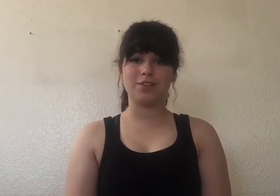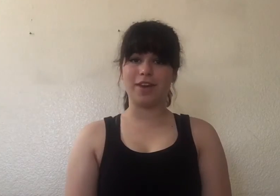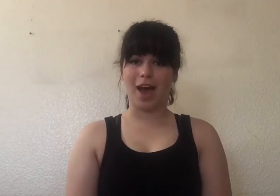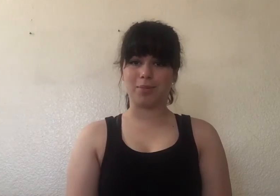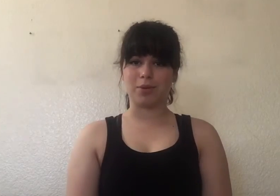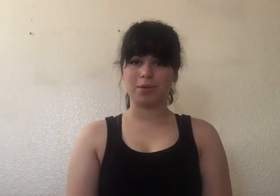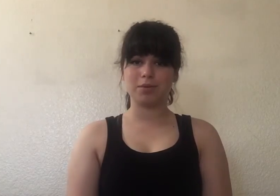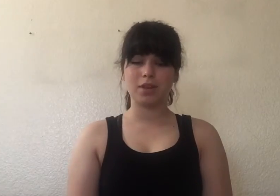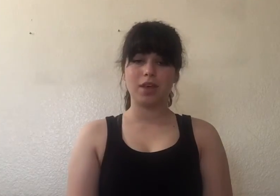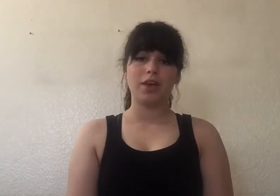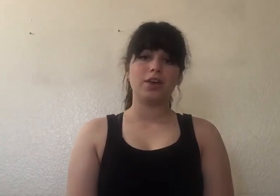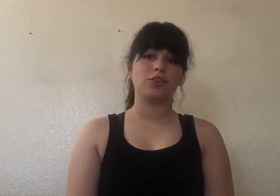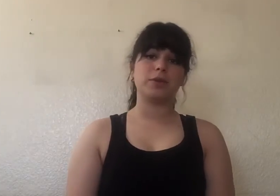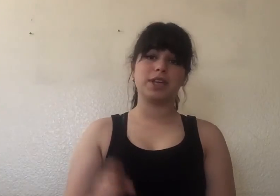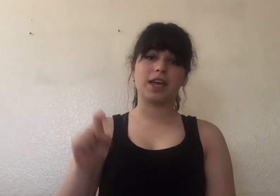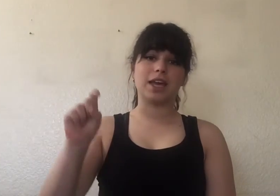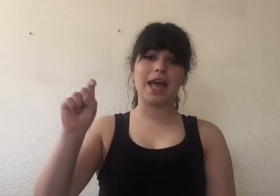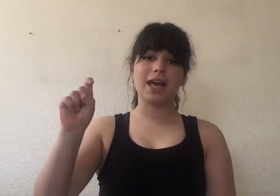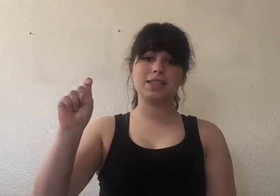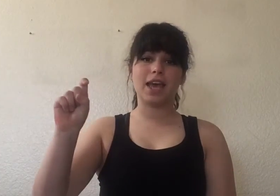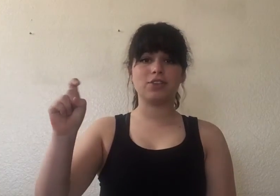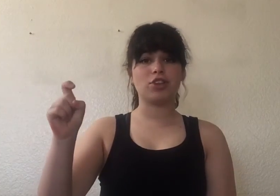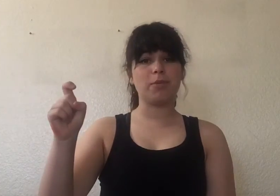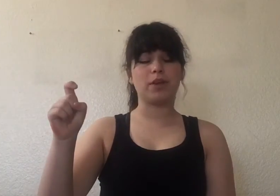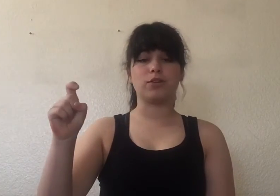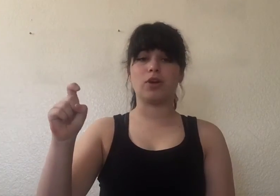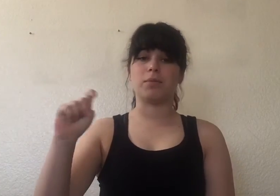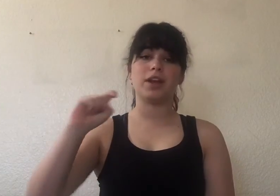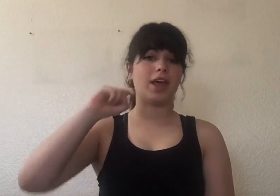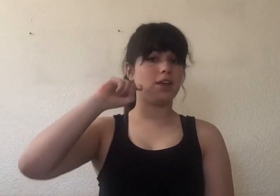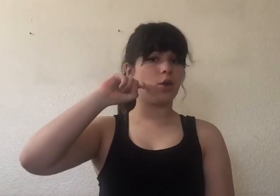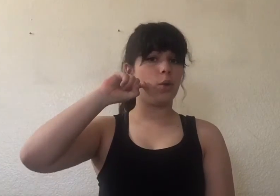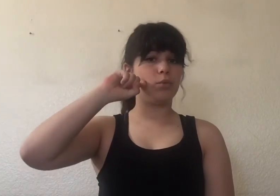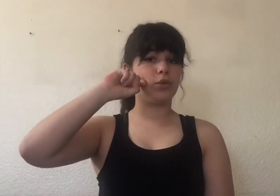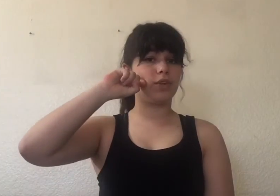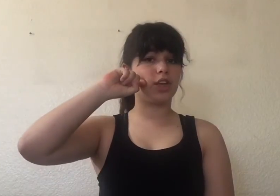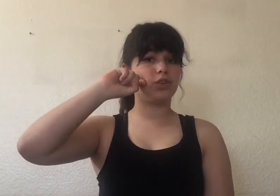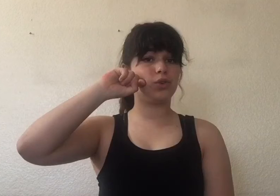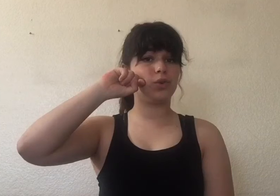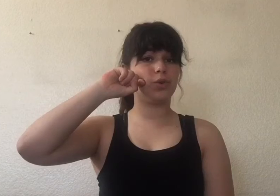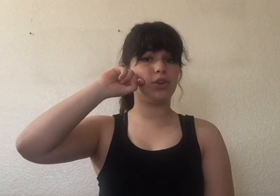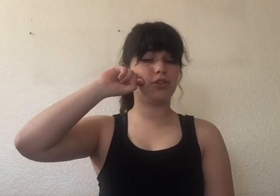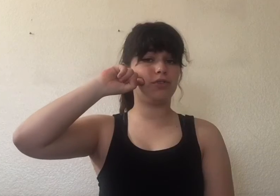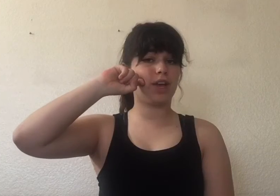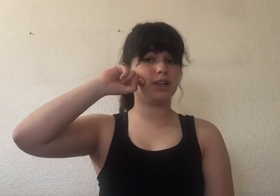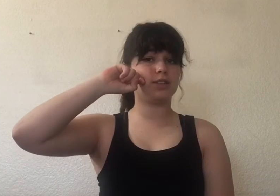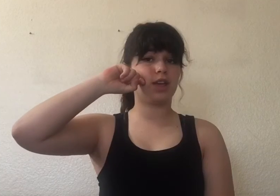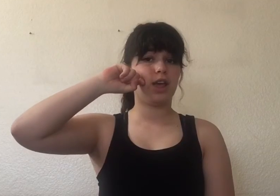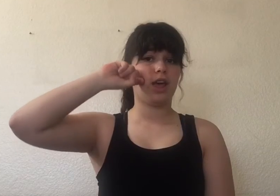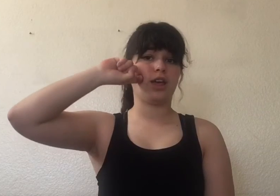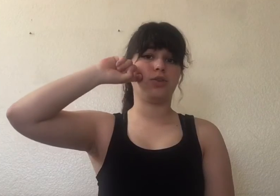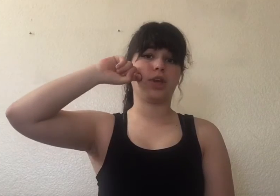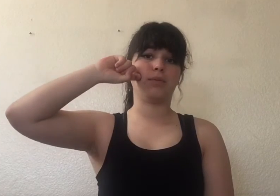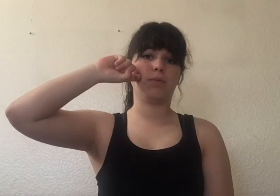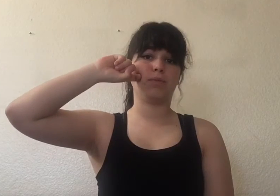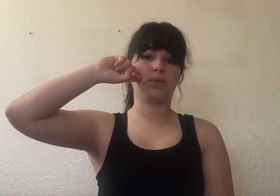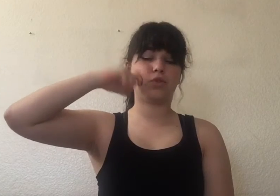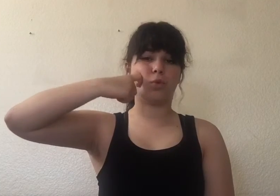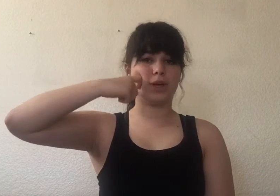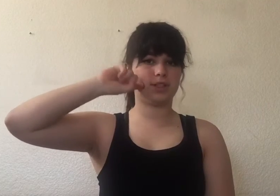for apple. You'll be taking an X hand shape in your dominant hand, moving it to your face, and you can twist